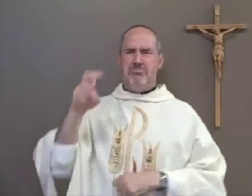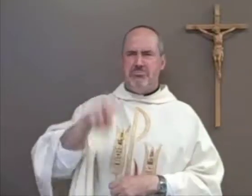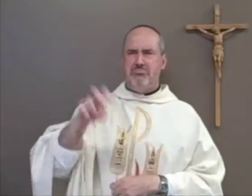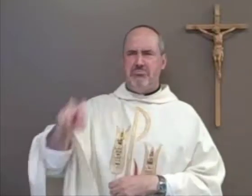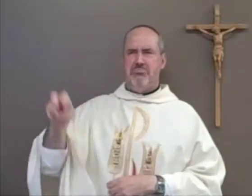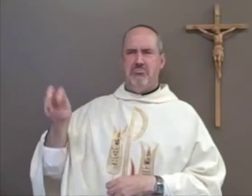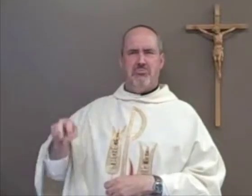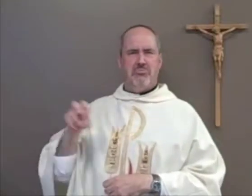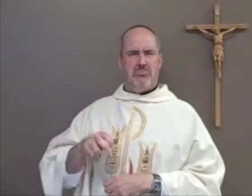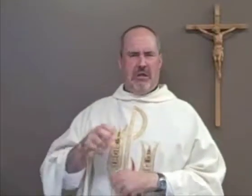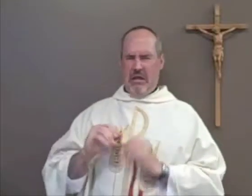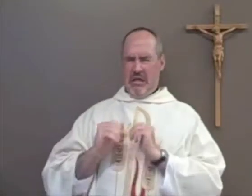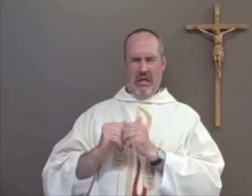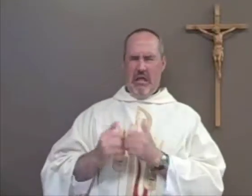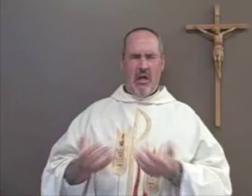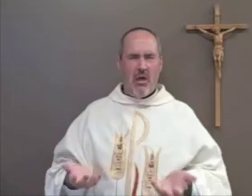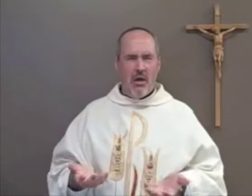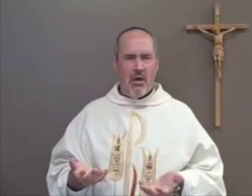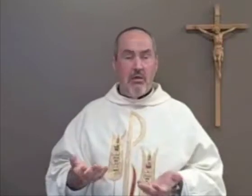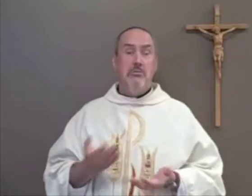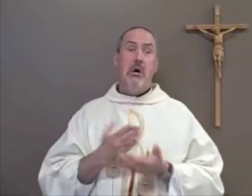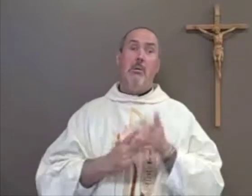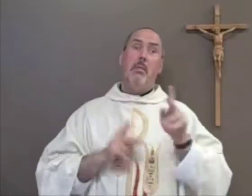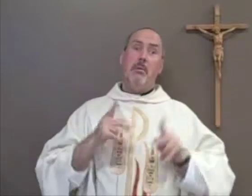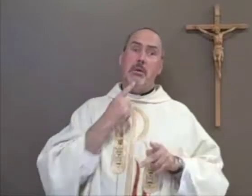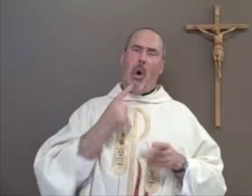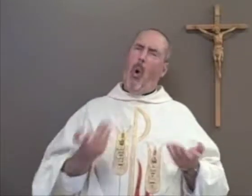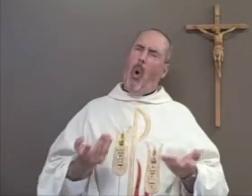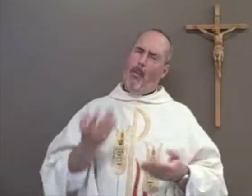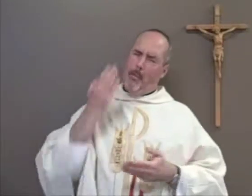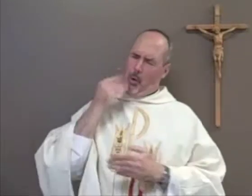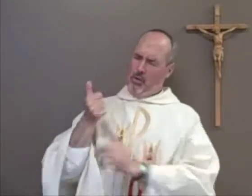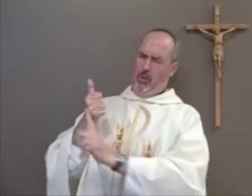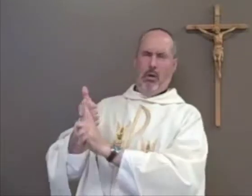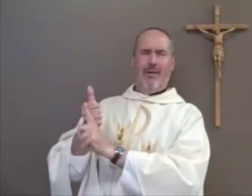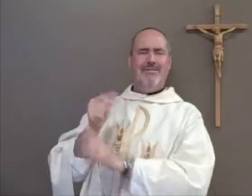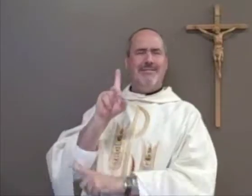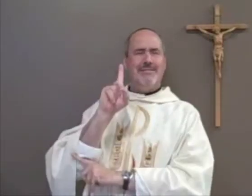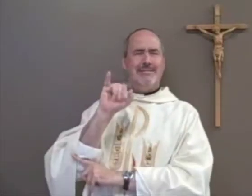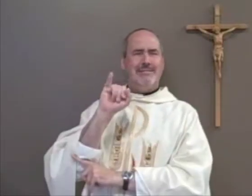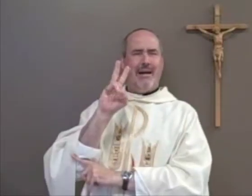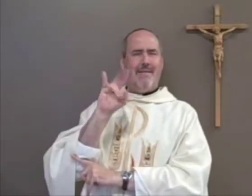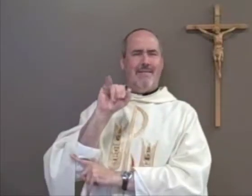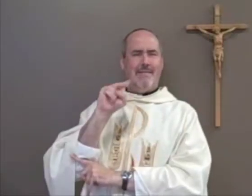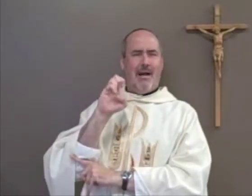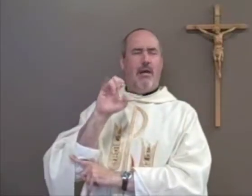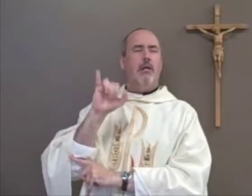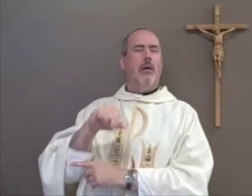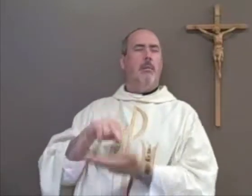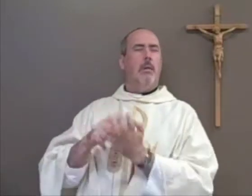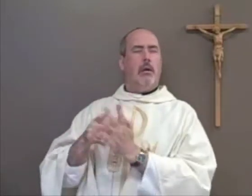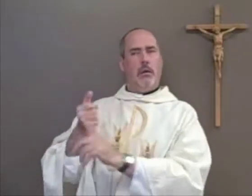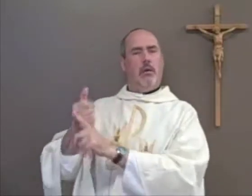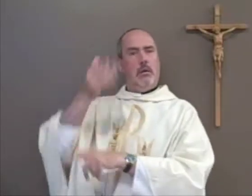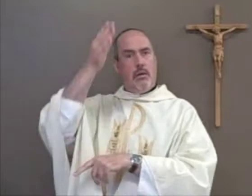to travel around and preach and teach people? Well, it's because he was divine. He is of